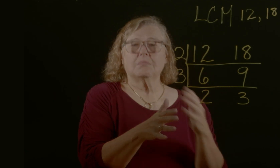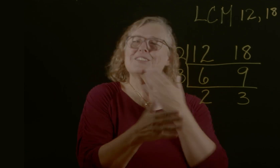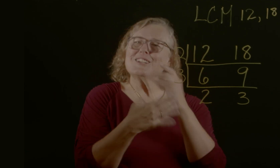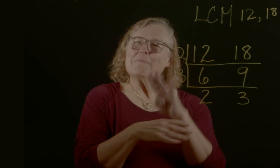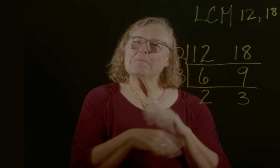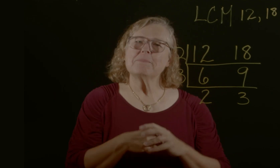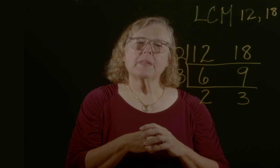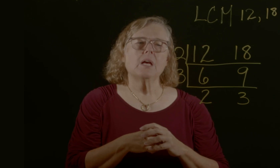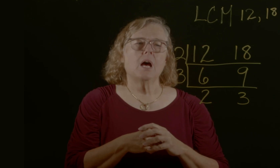are done. Good job.